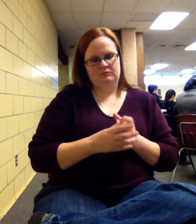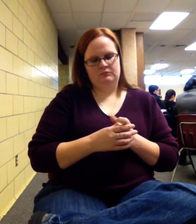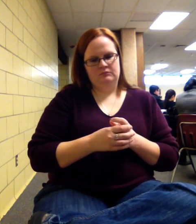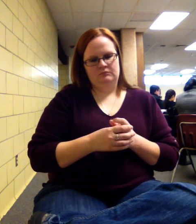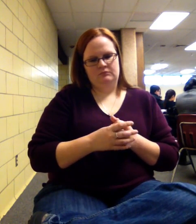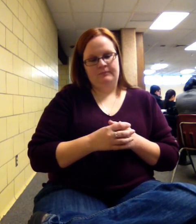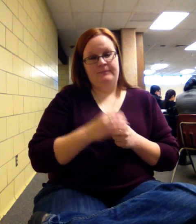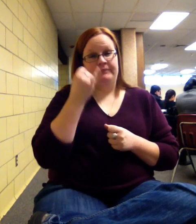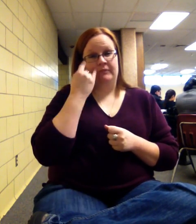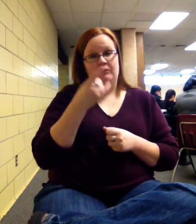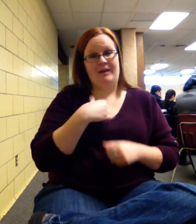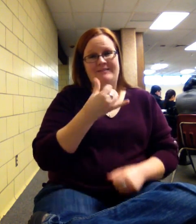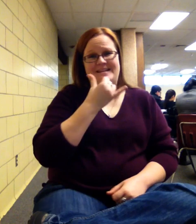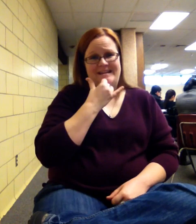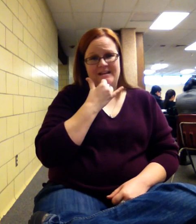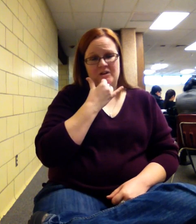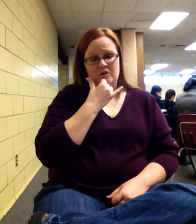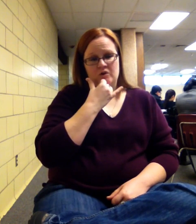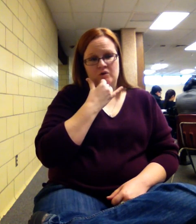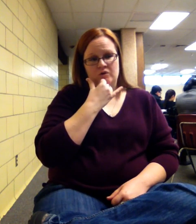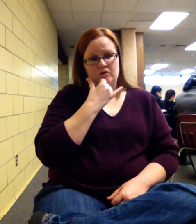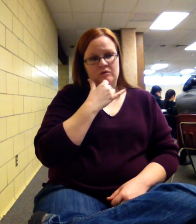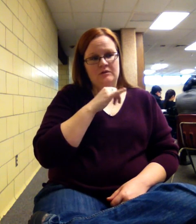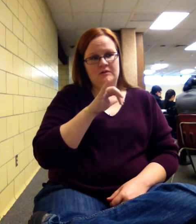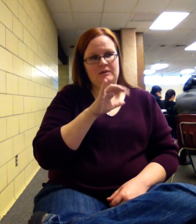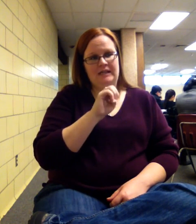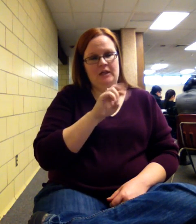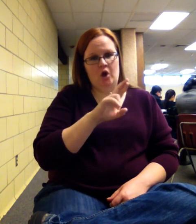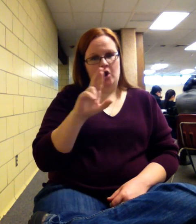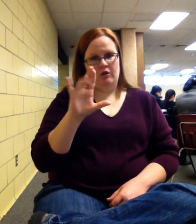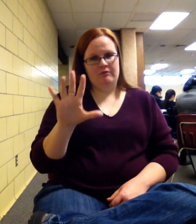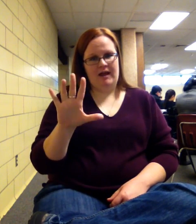If you get an error 5, ERR 5 or ERR 7,